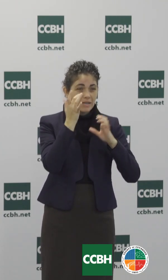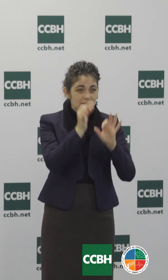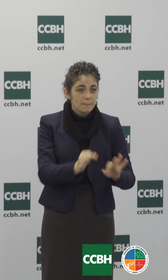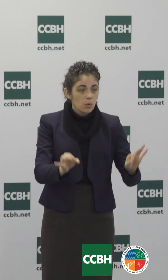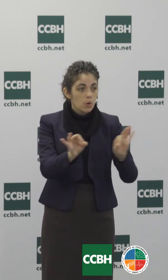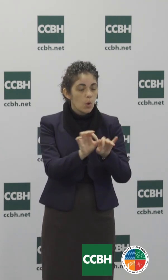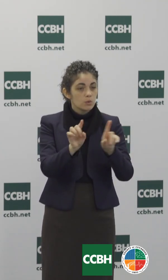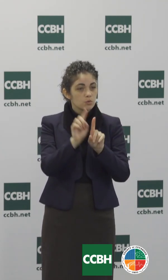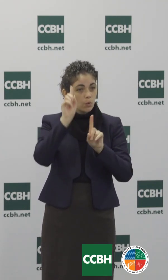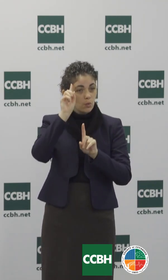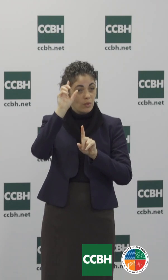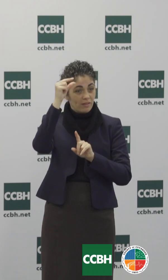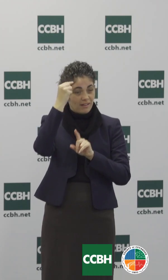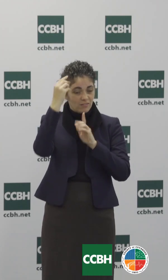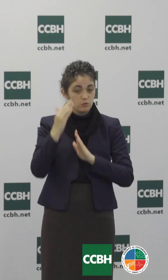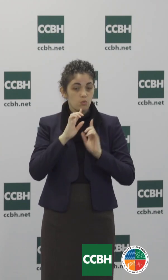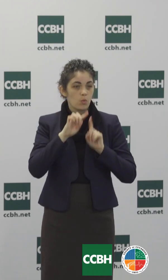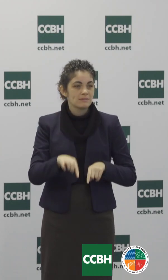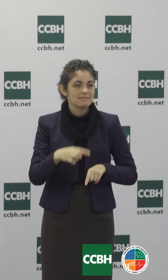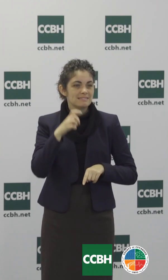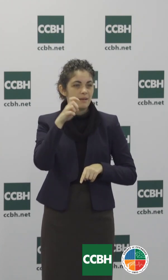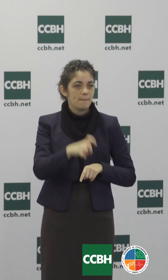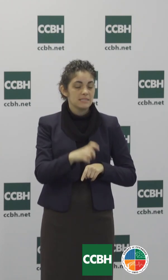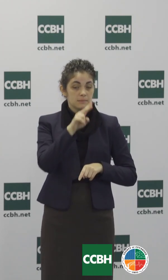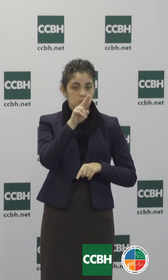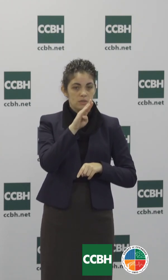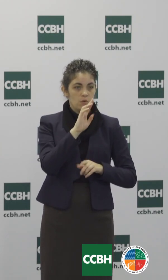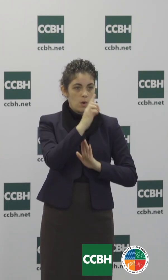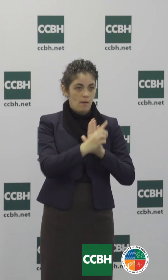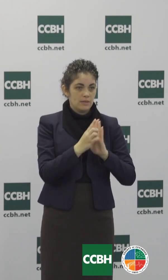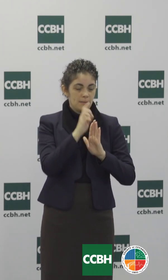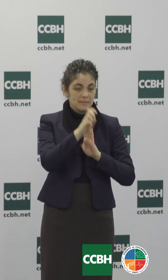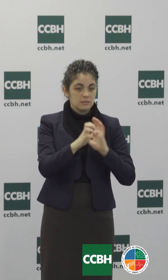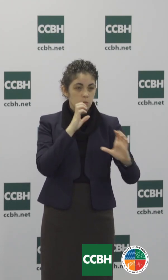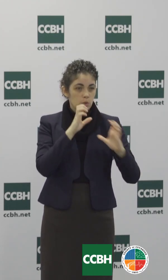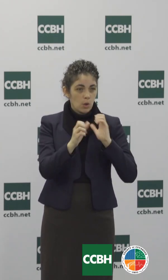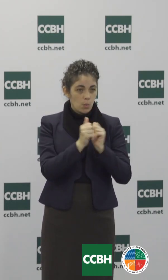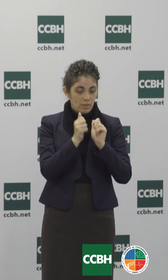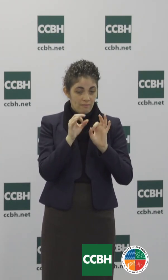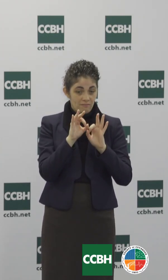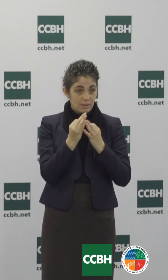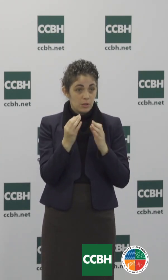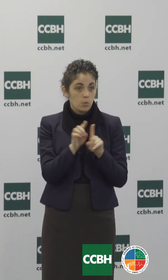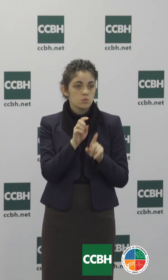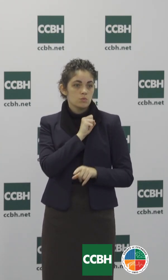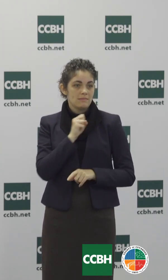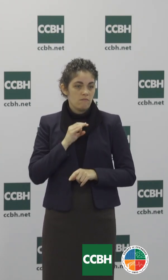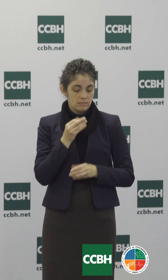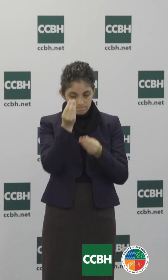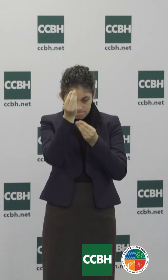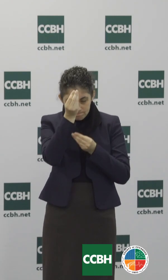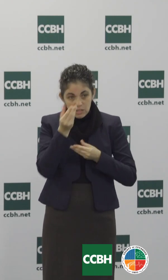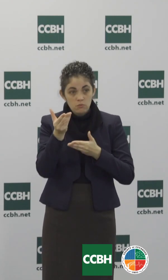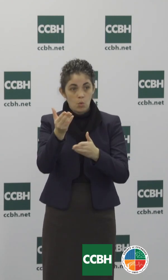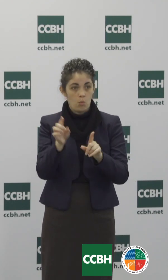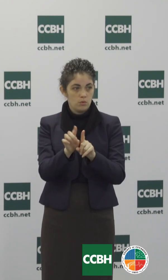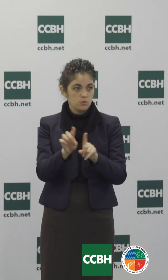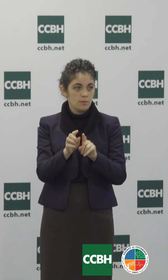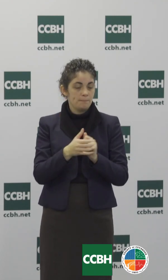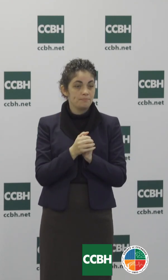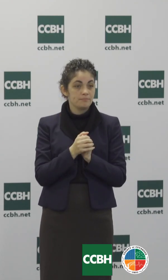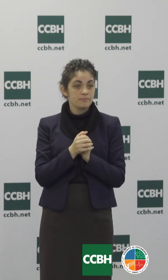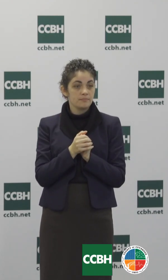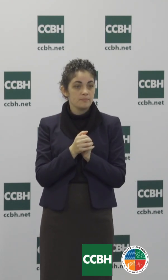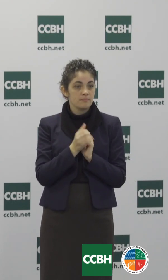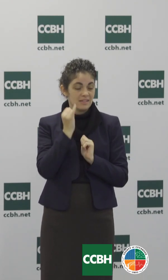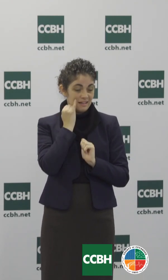governor's order, which has been released, talks about the need within 24 hours to communicate to families and staff where there have been cases in